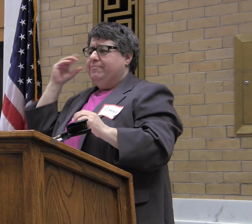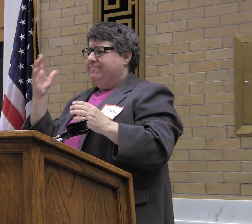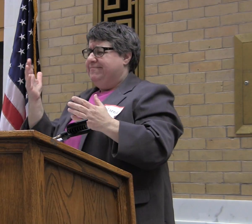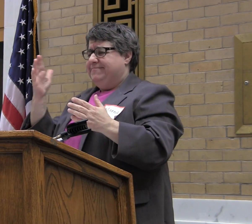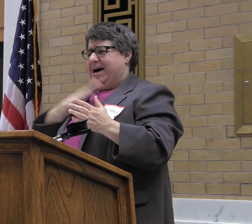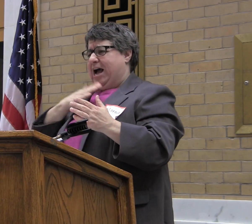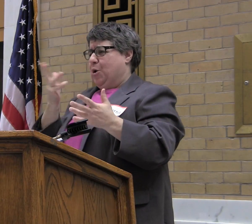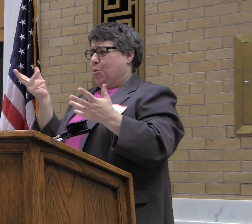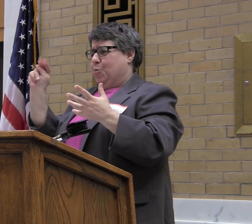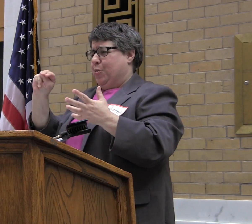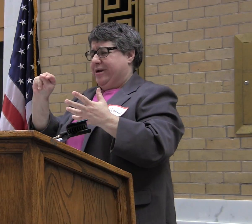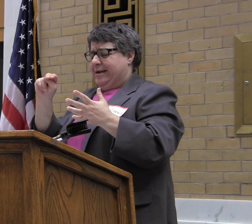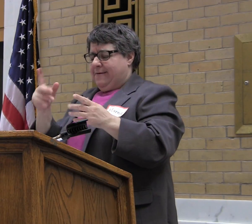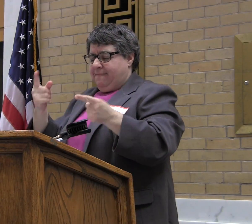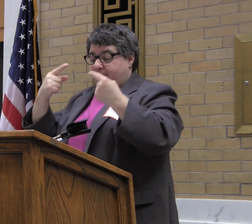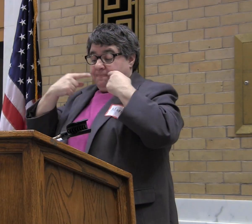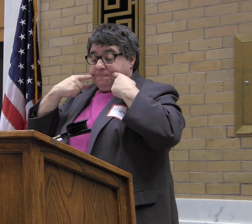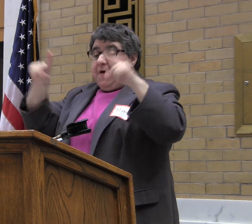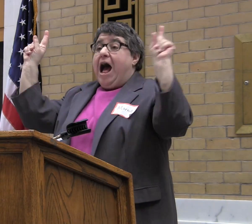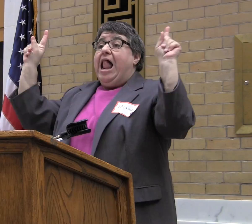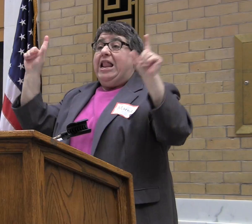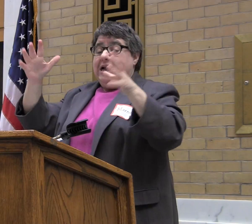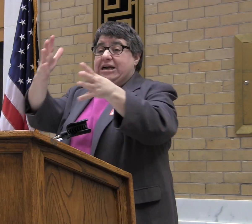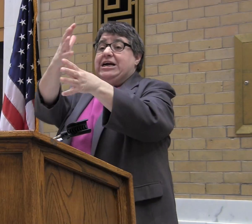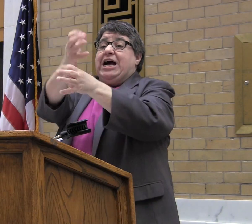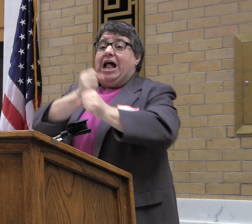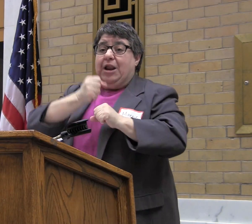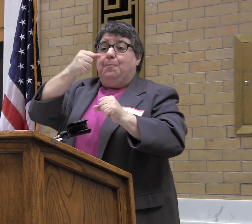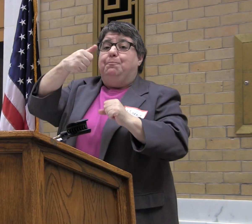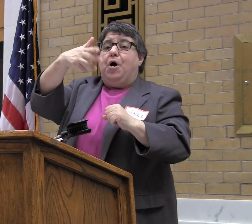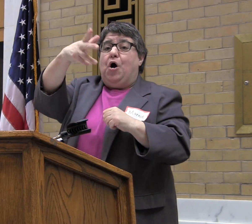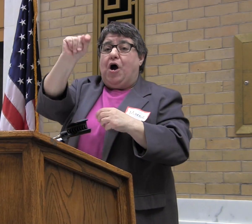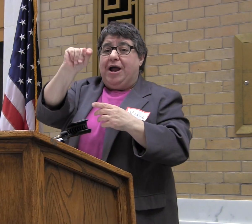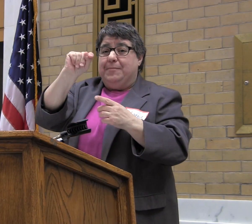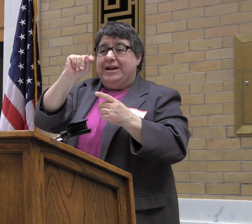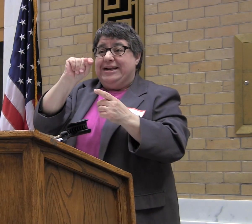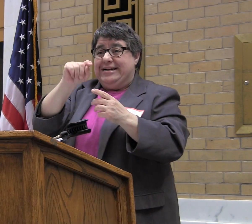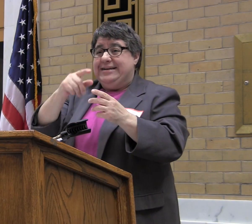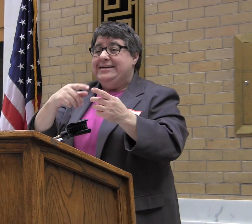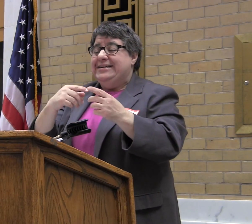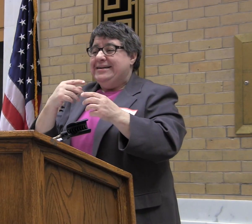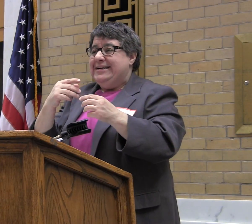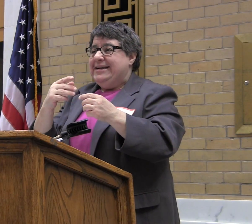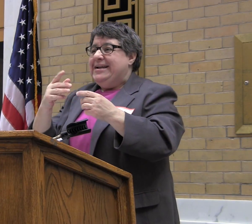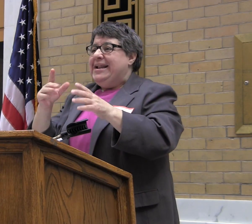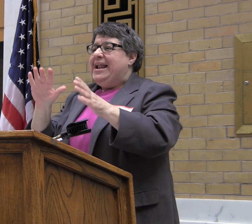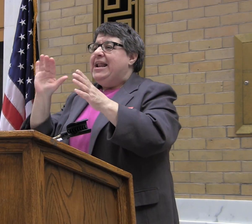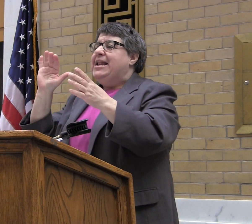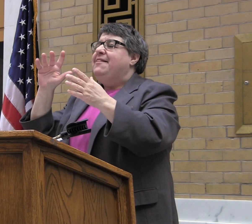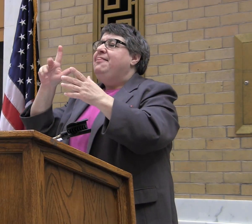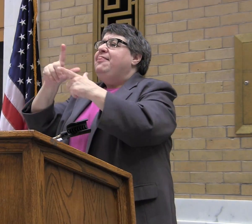years. I had no home of my own, and I finally got an apartment.